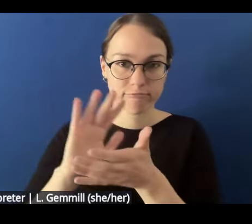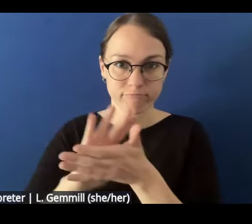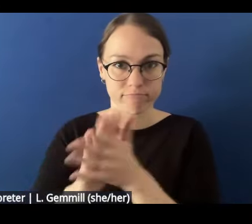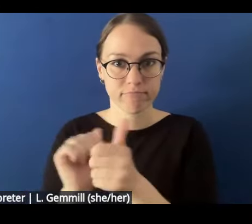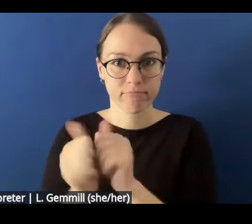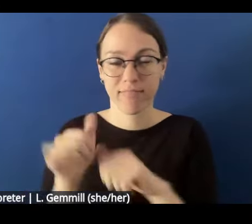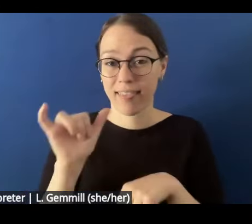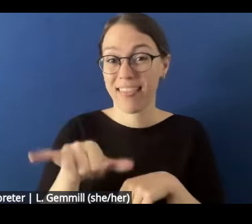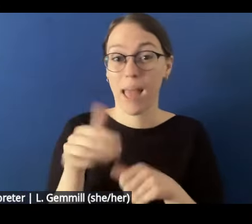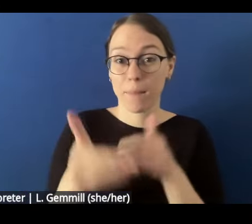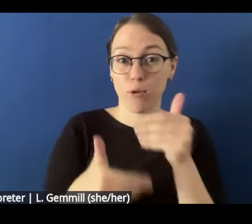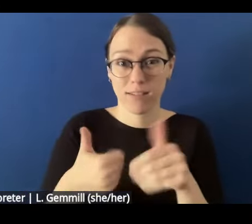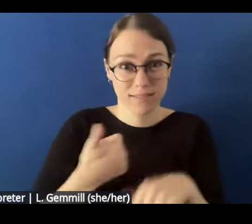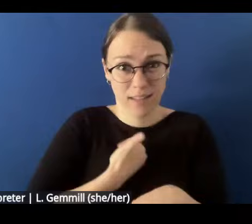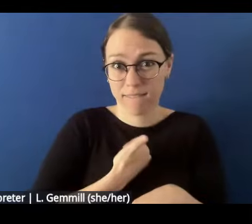us.